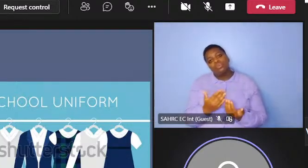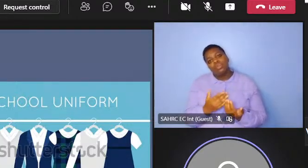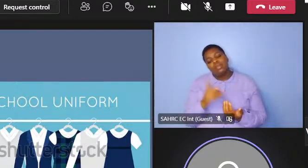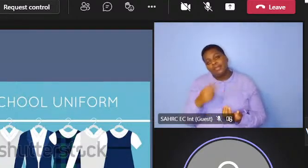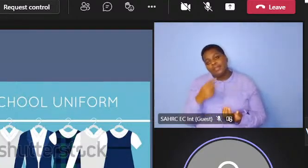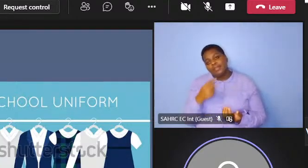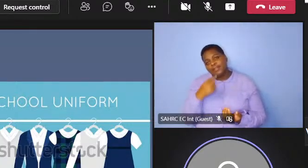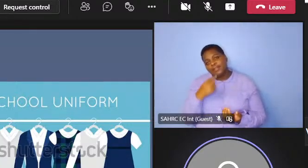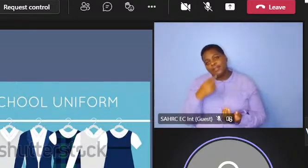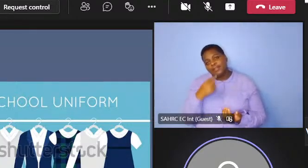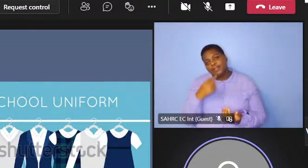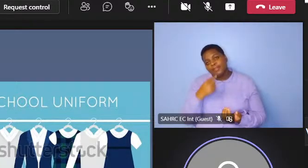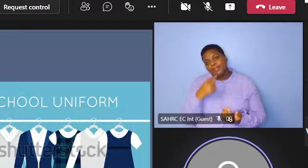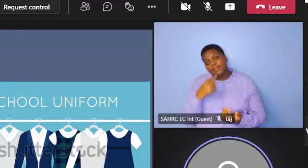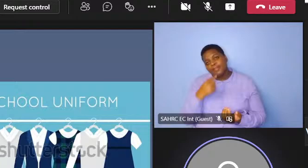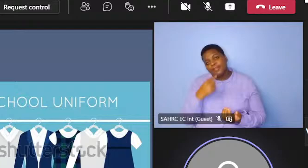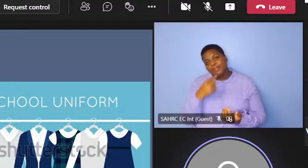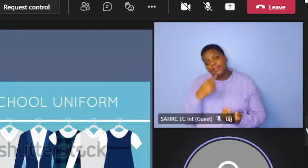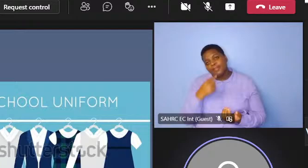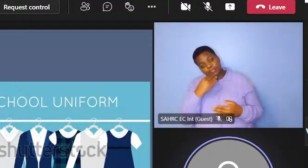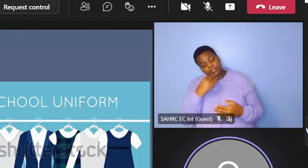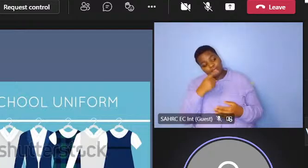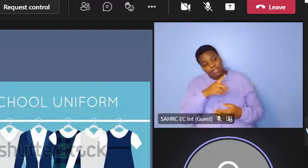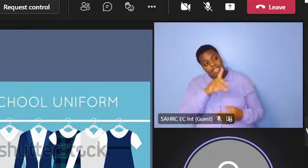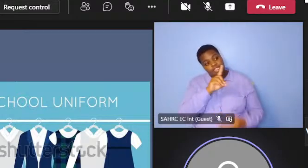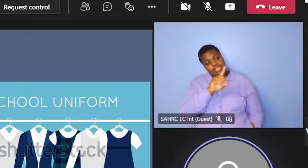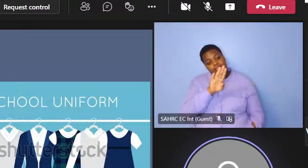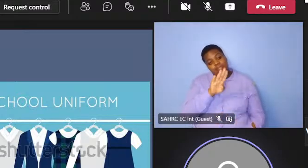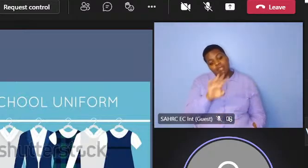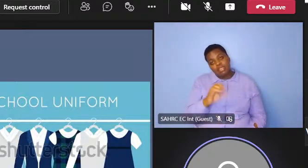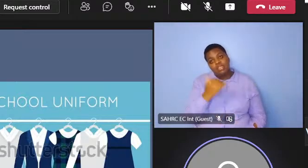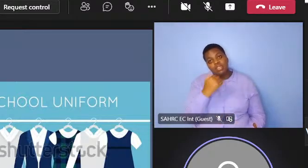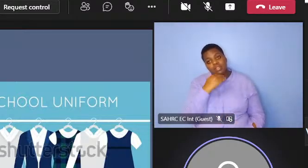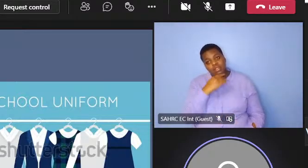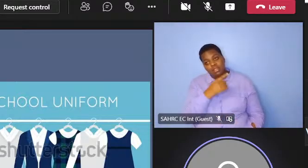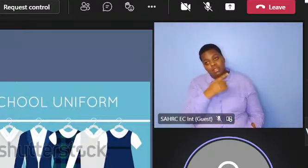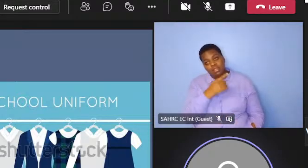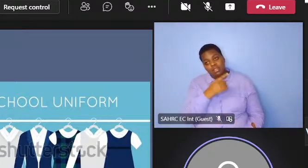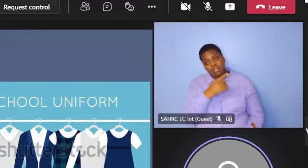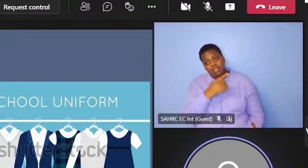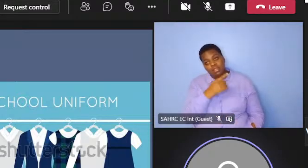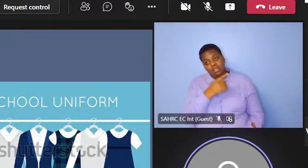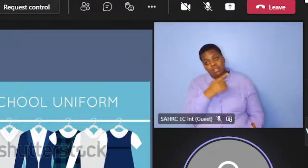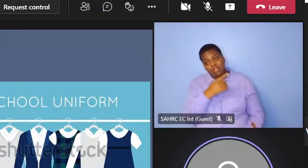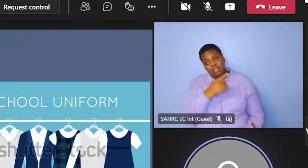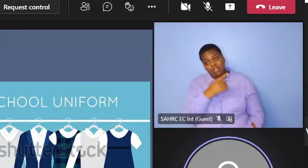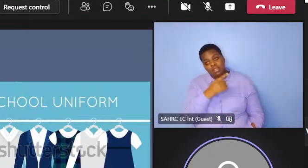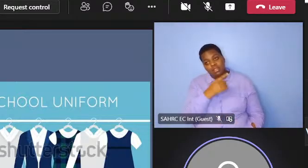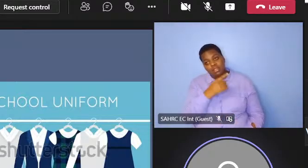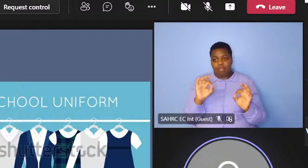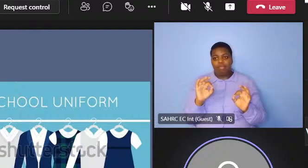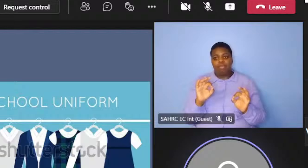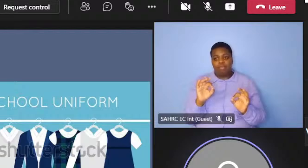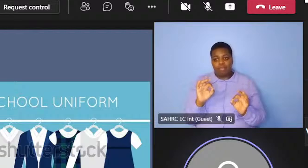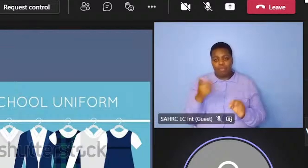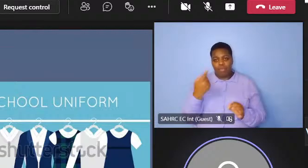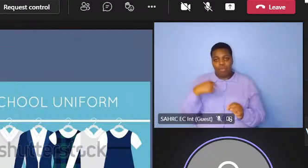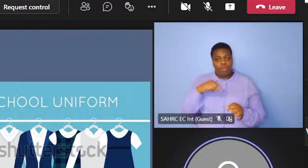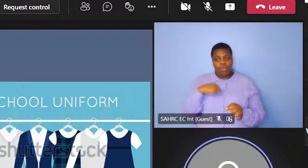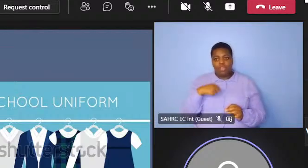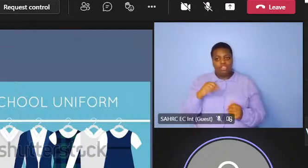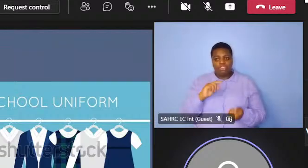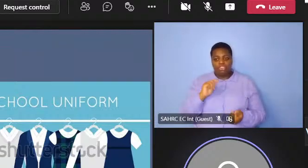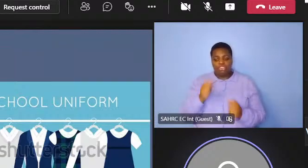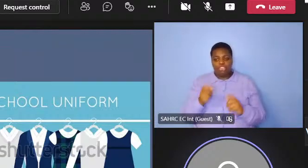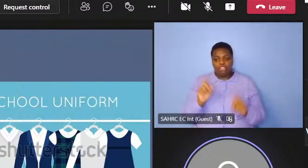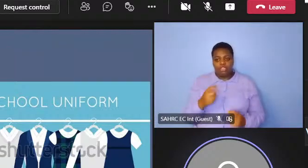draft guidelines and say, well, this is what the DBE has endorsed, and so this is perfectly fine, and we are not going to change